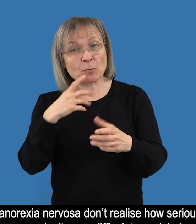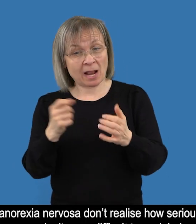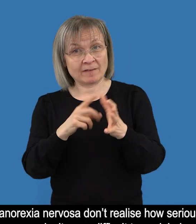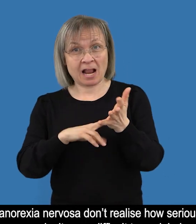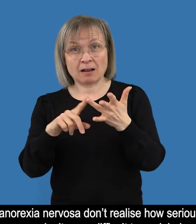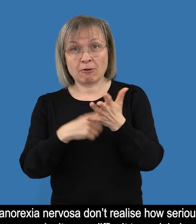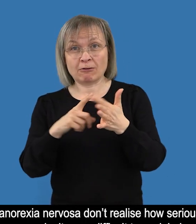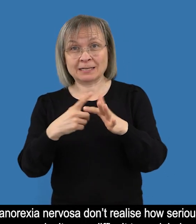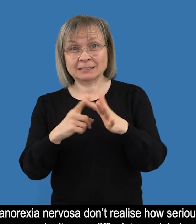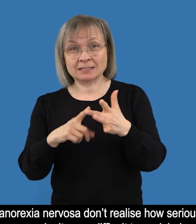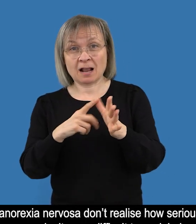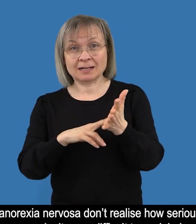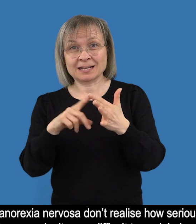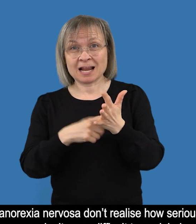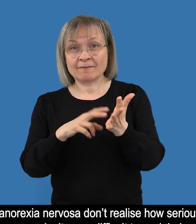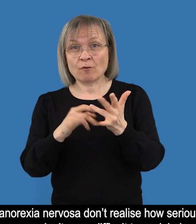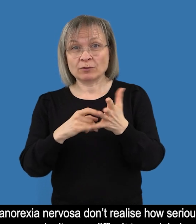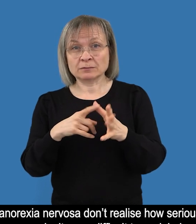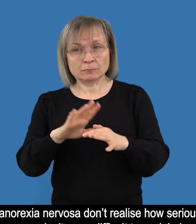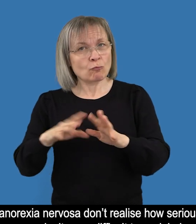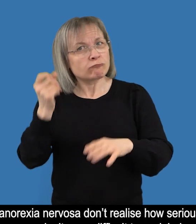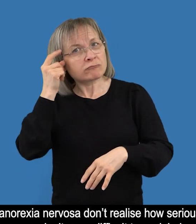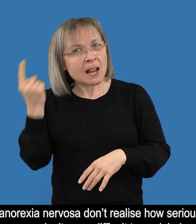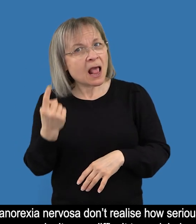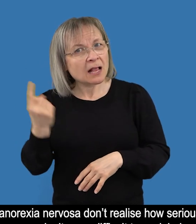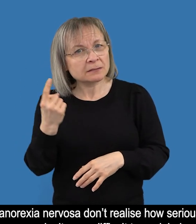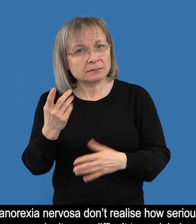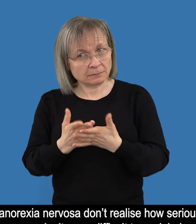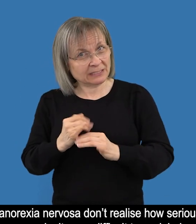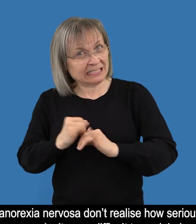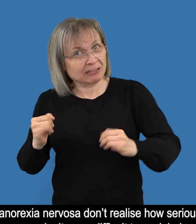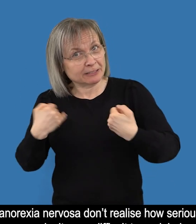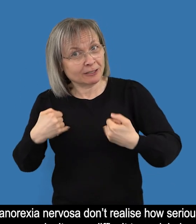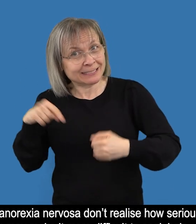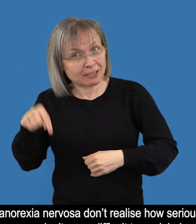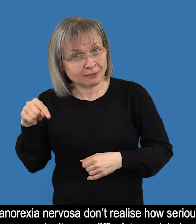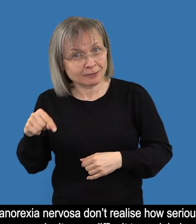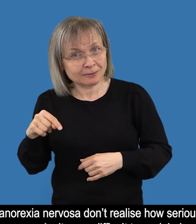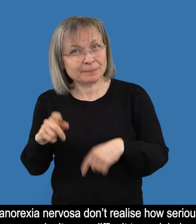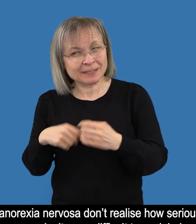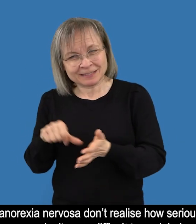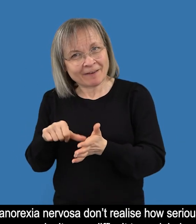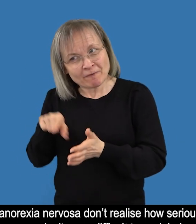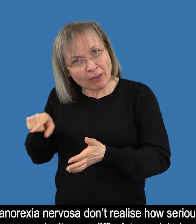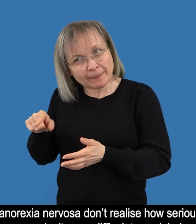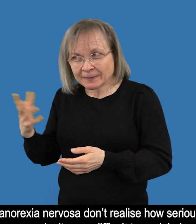Sometimes people with anorexia nervosa don't realize how serious their condition is, which may make it more difficult to seek